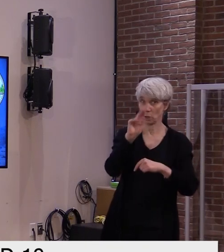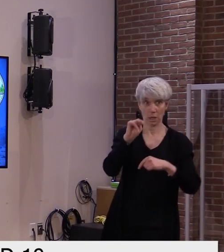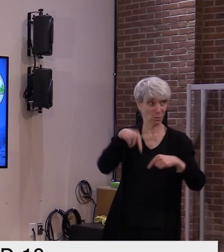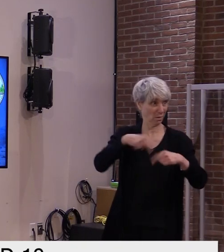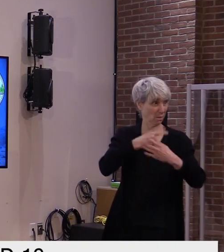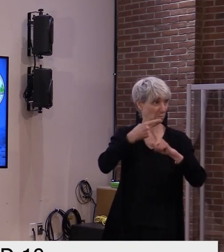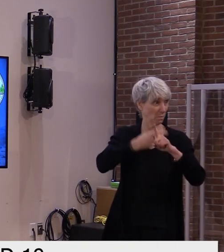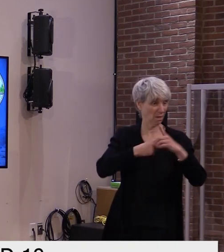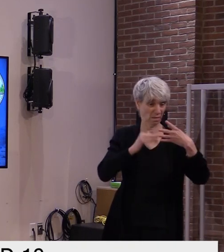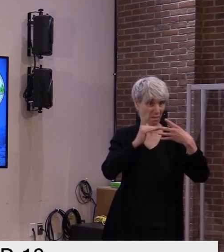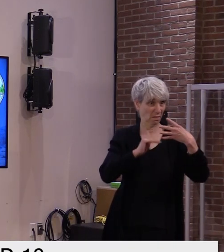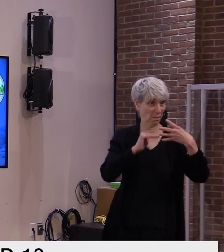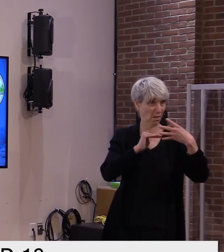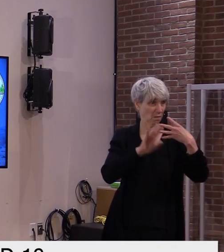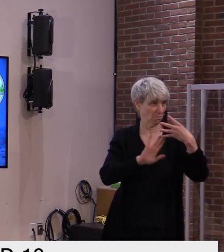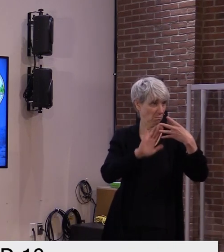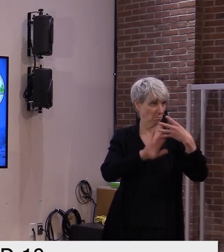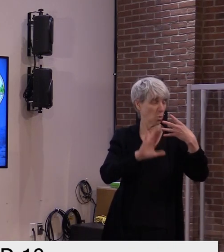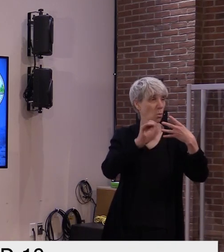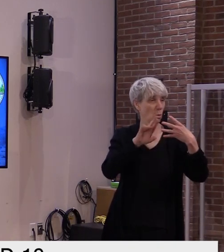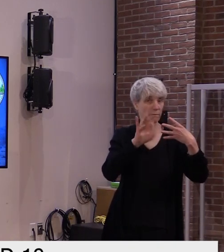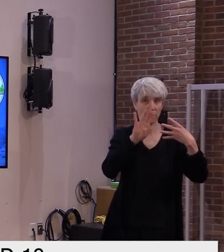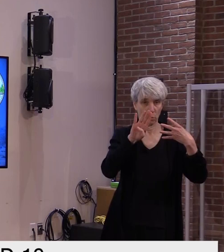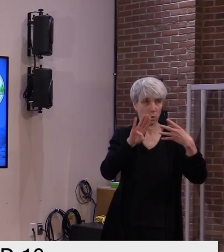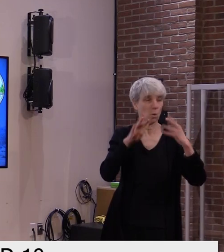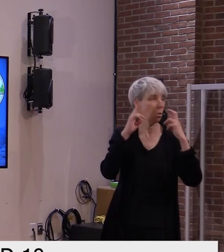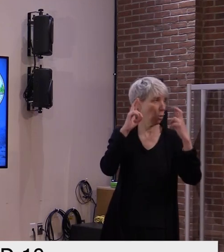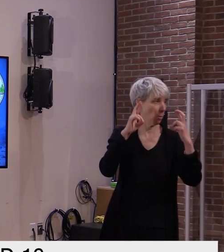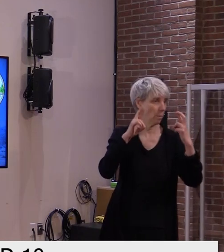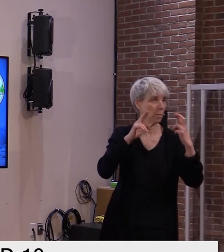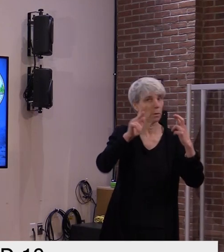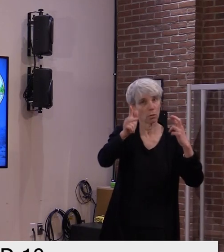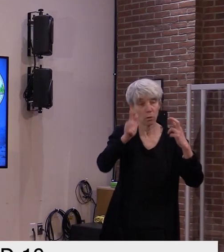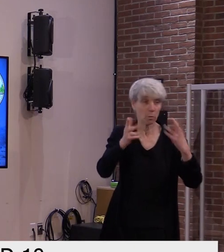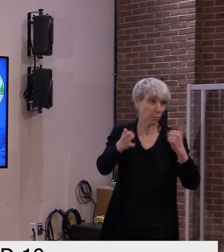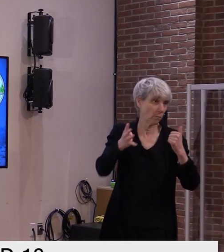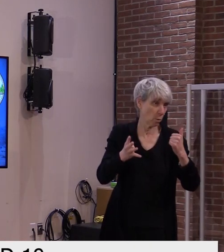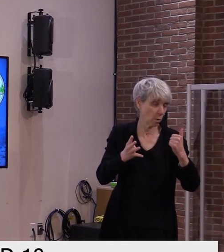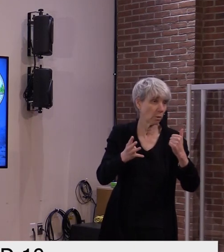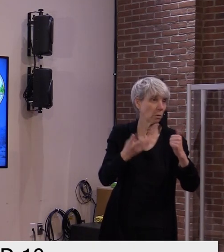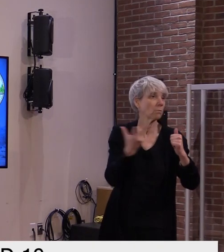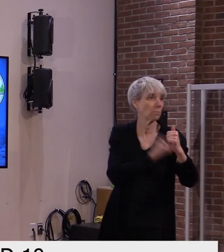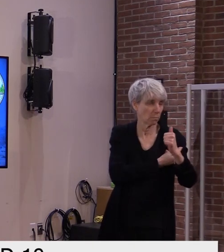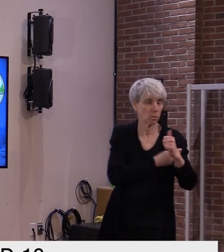potentially for another vaccine.